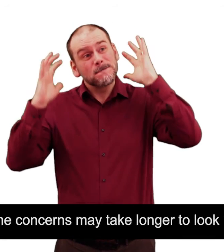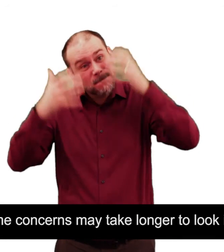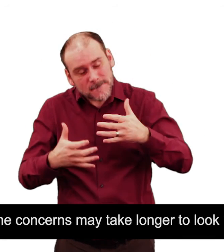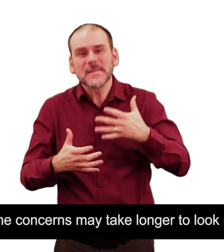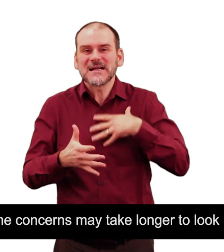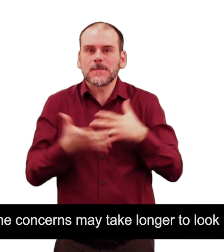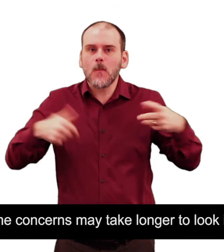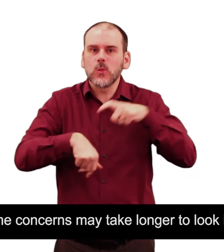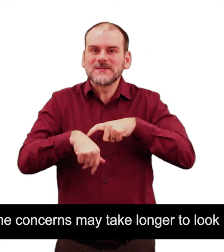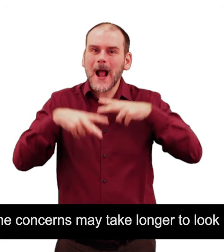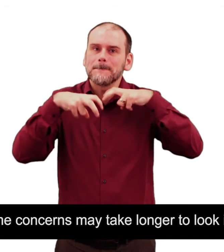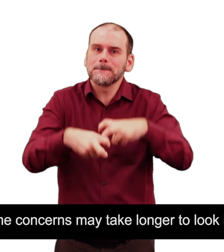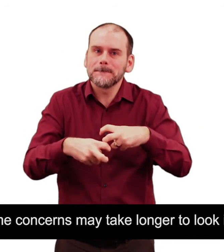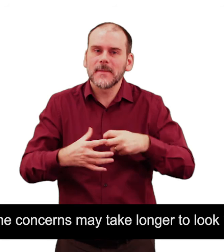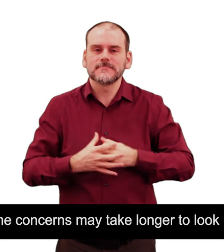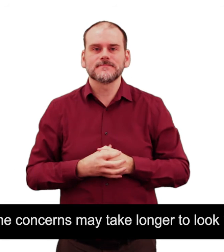Some concerns may take longer to look into.